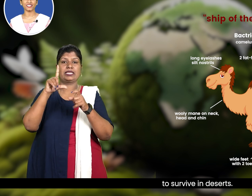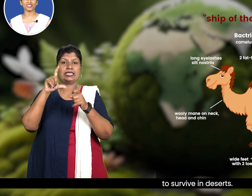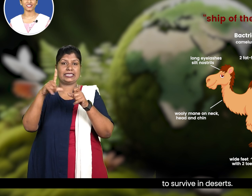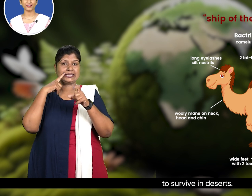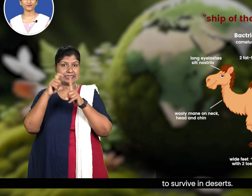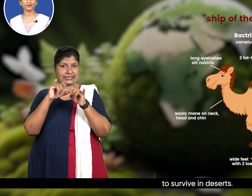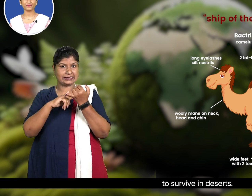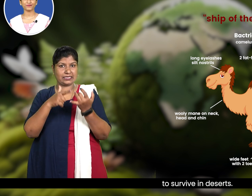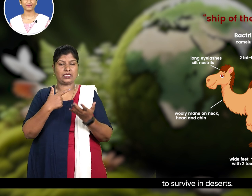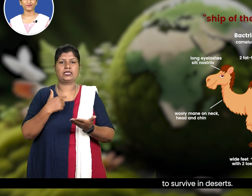deserts.